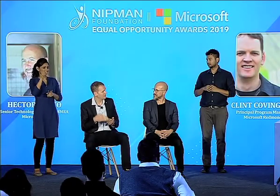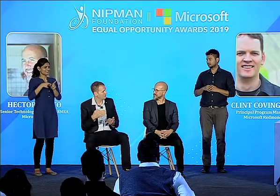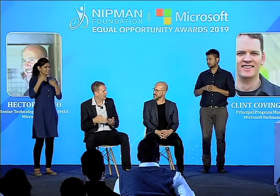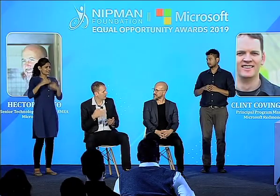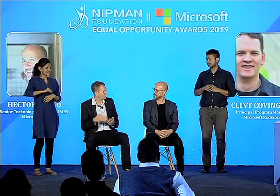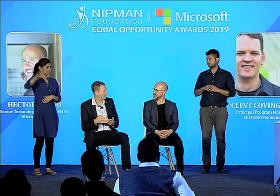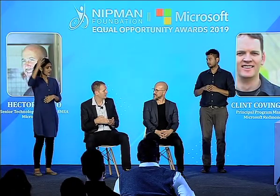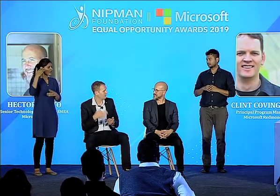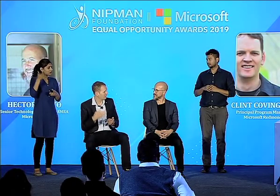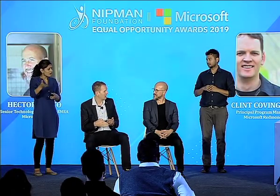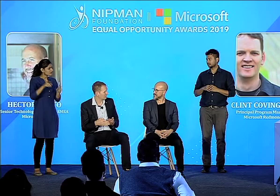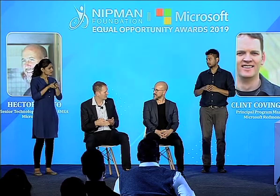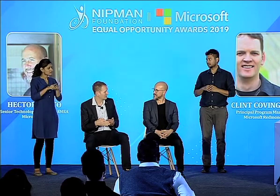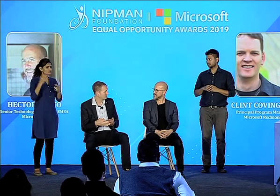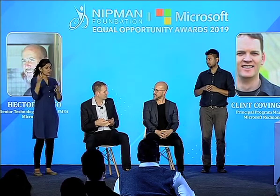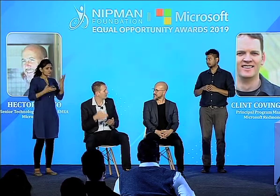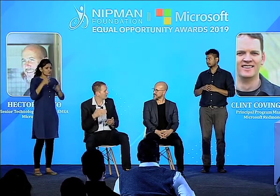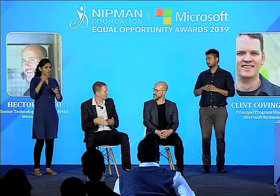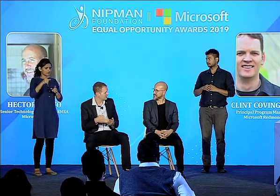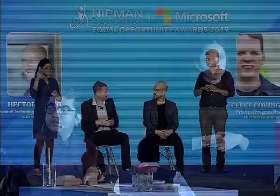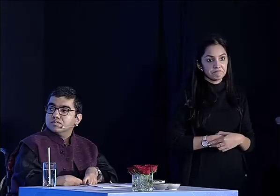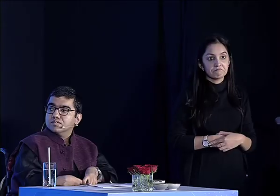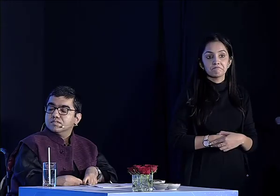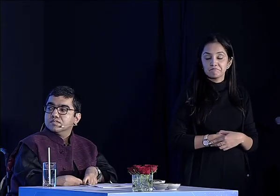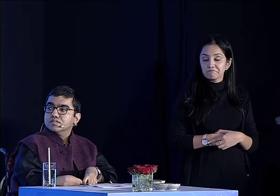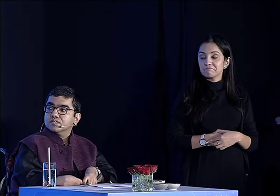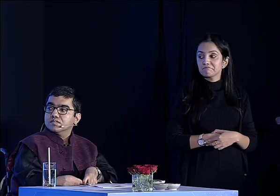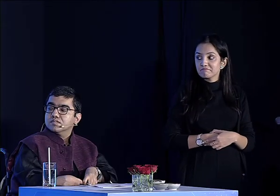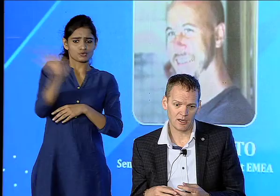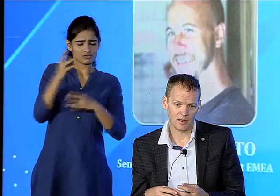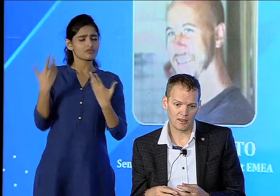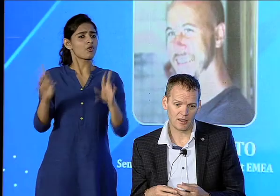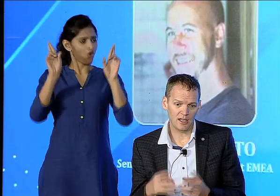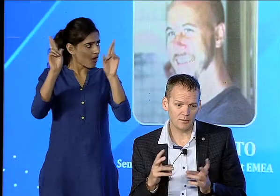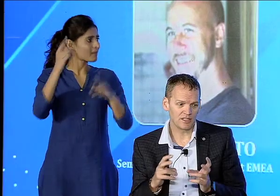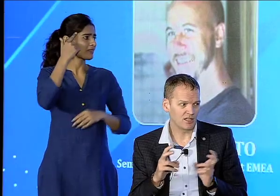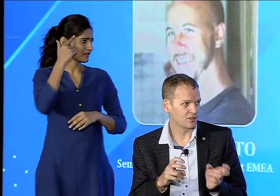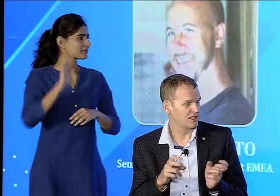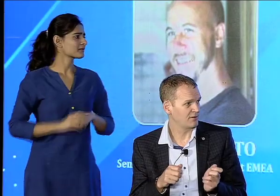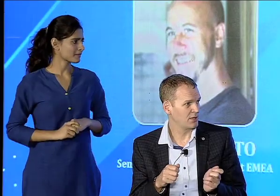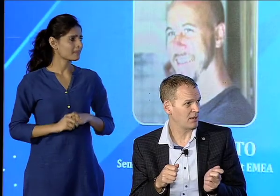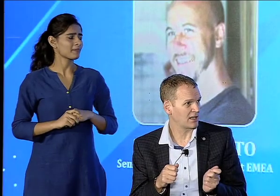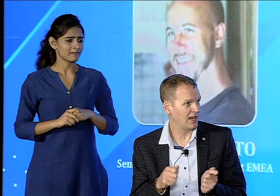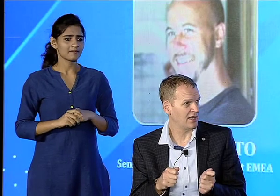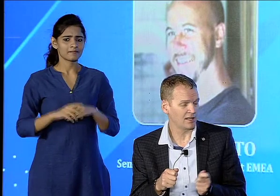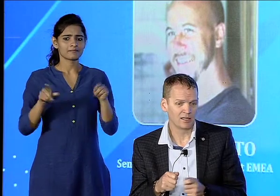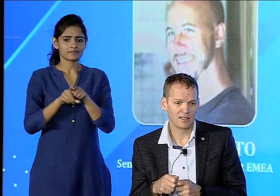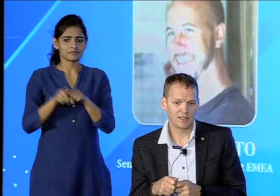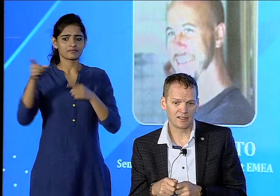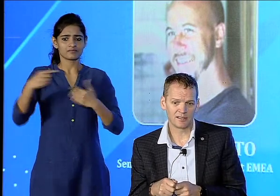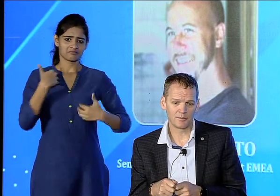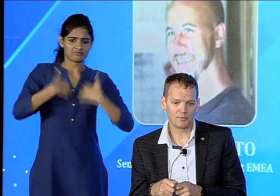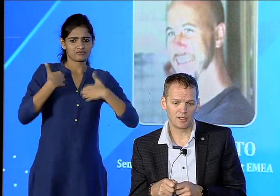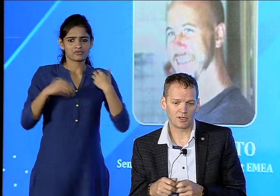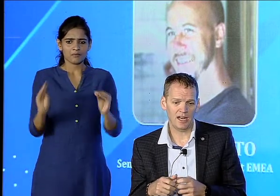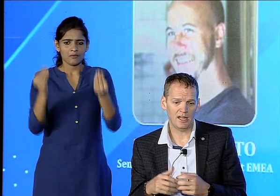best new hire employees I've ever had on my team and I've ever seen in the company. And the thing that was interesting for me about Katie